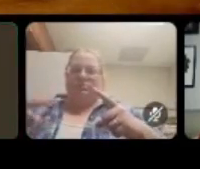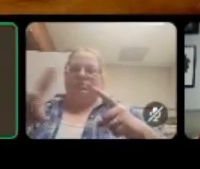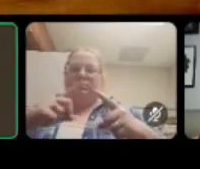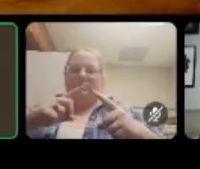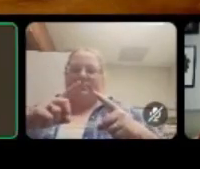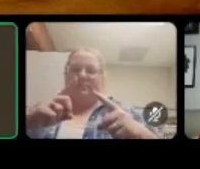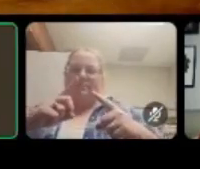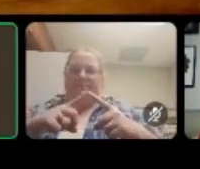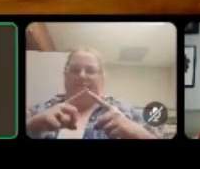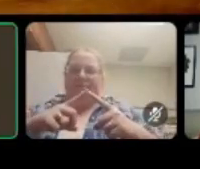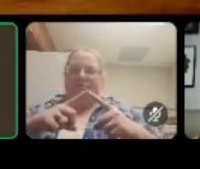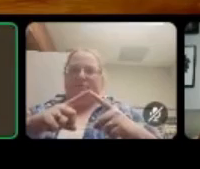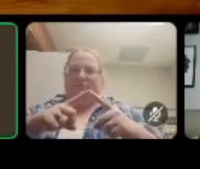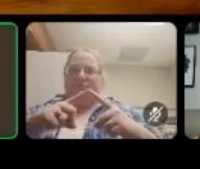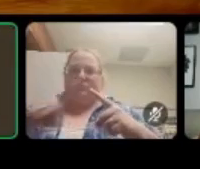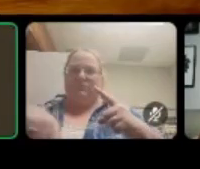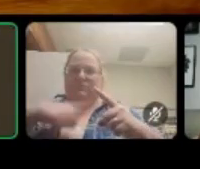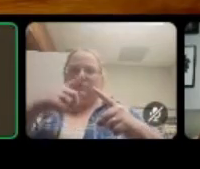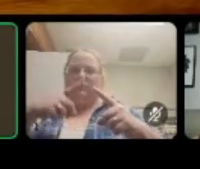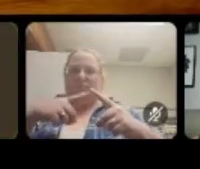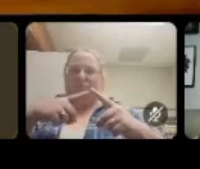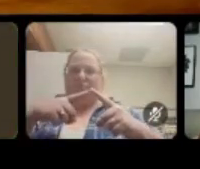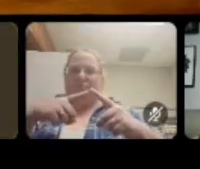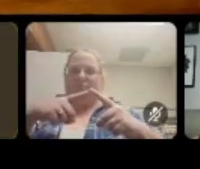our dominant hand is the one that moves.